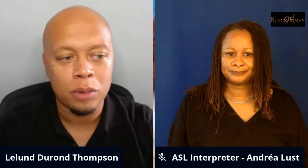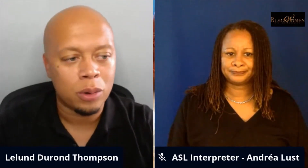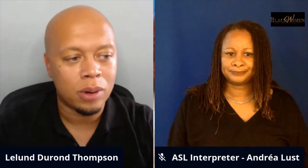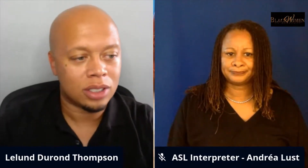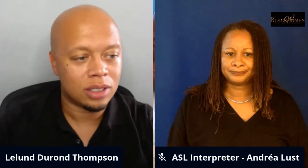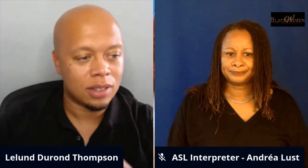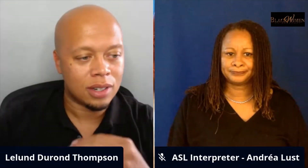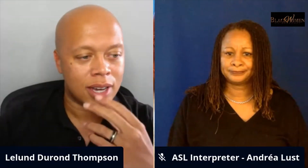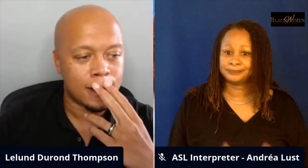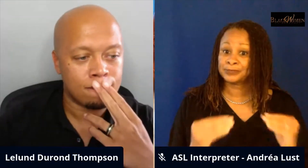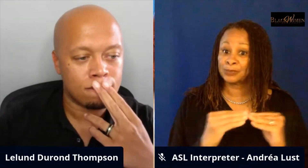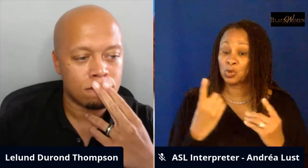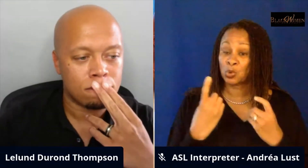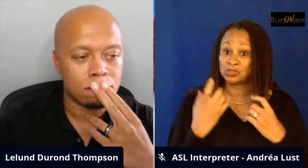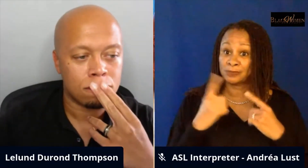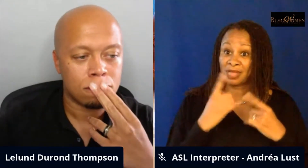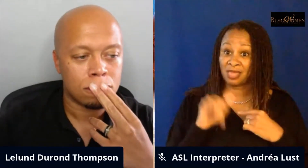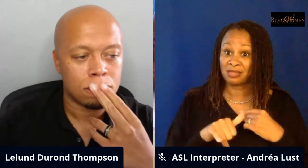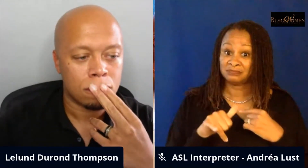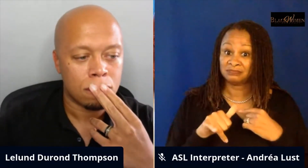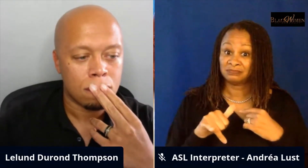Any more questions there?